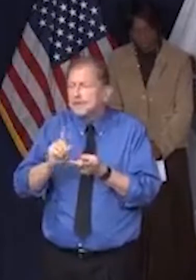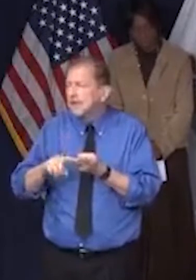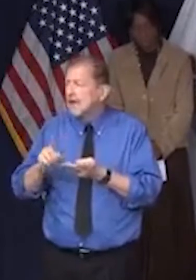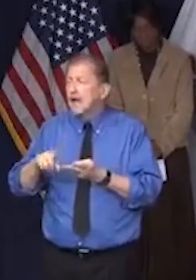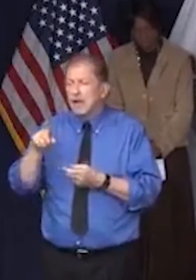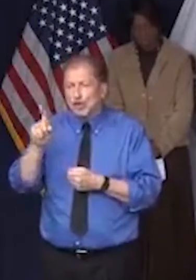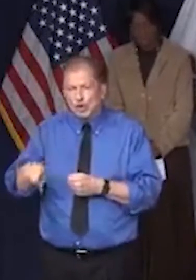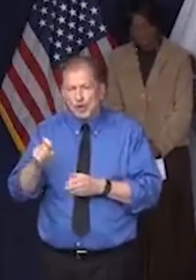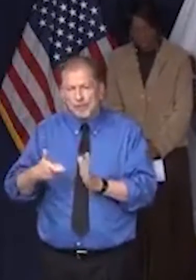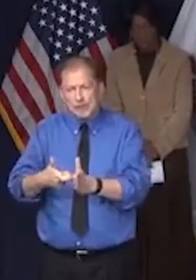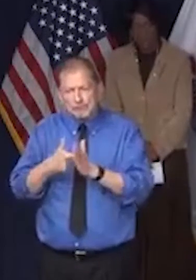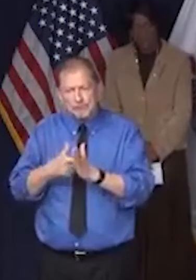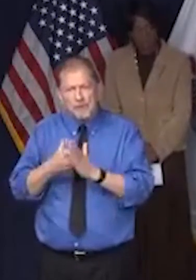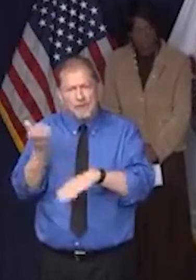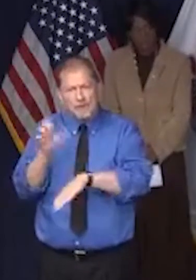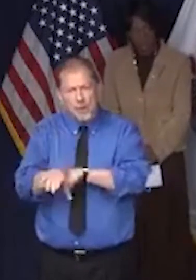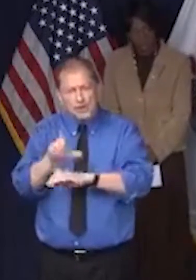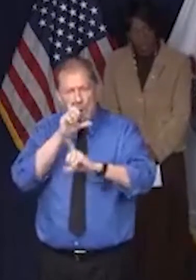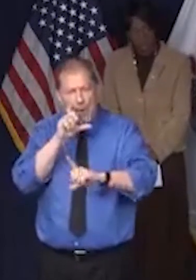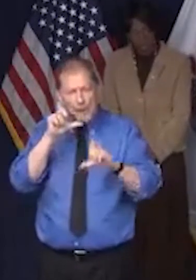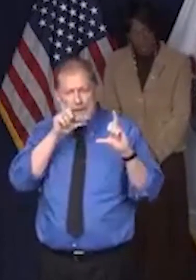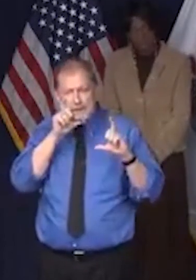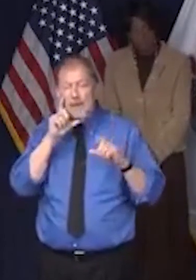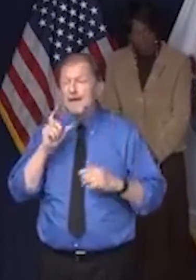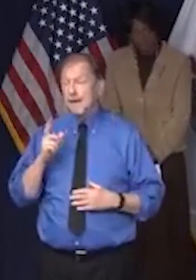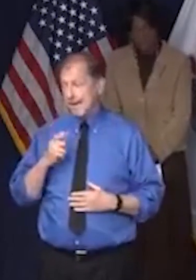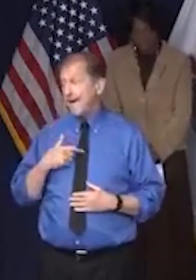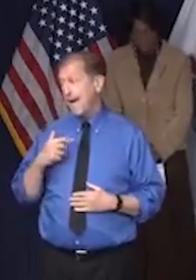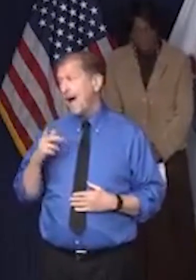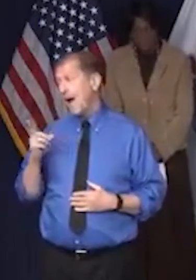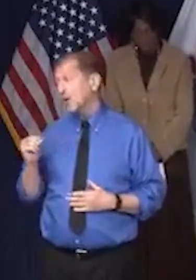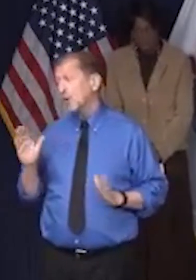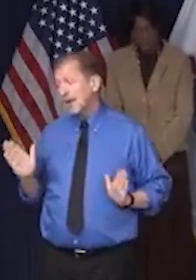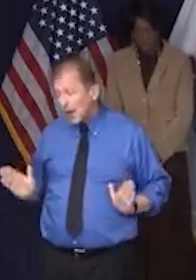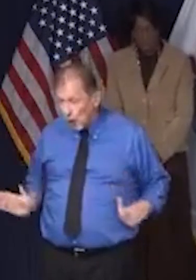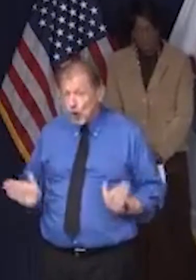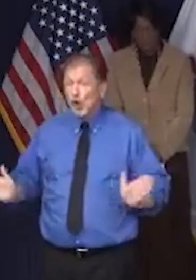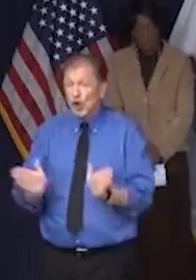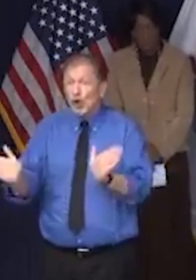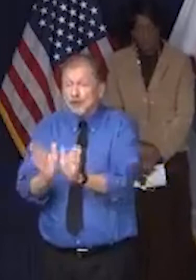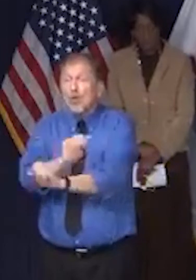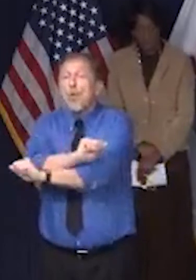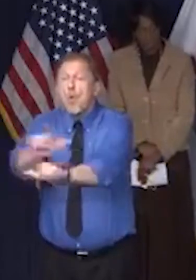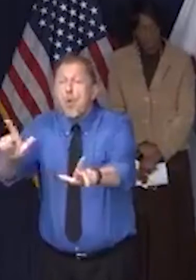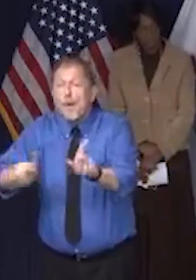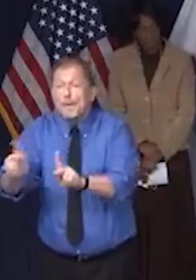to wear masks. I have encouraged everybody to wear a mask when they're out in public.